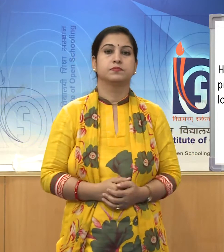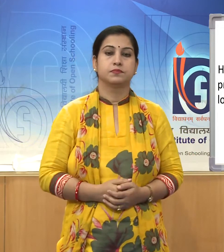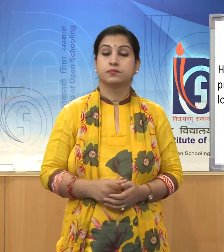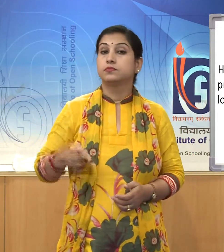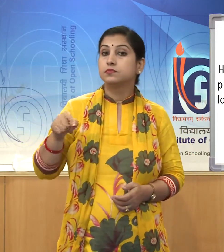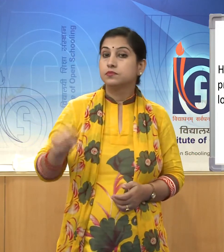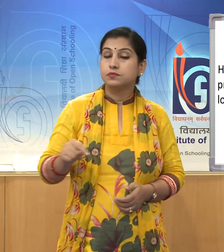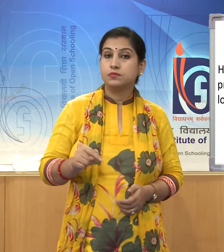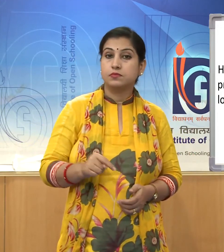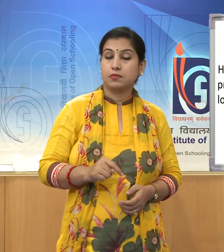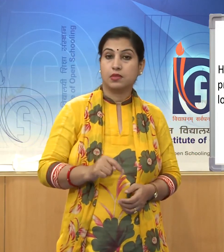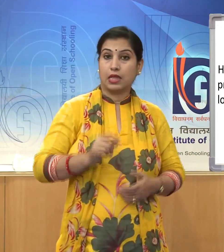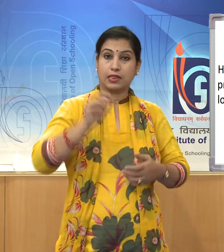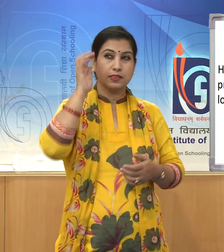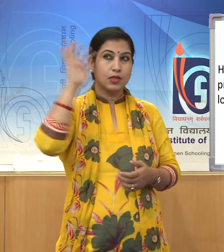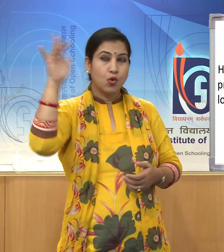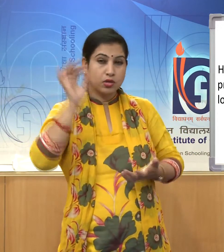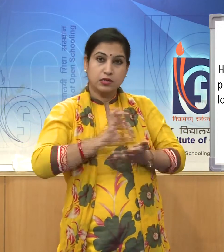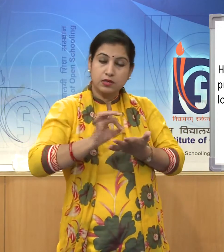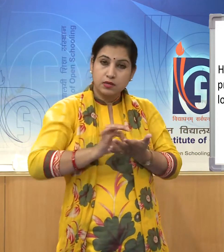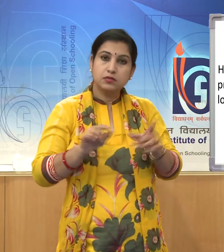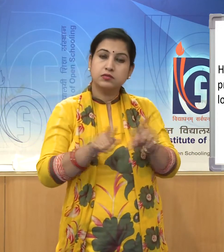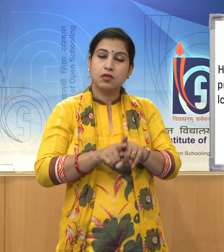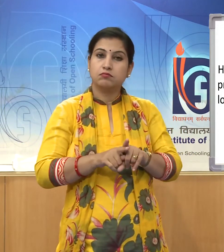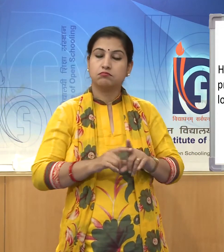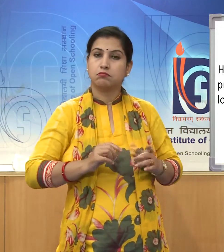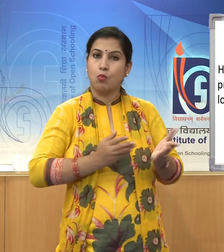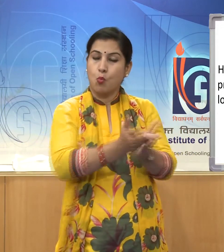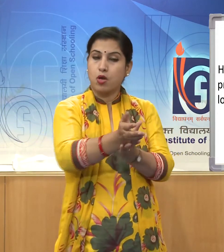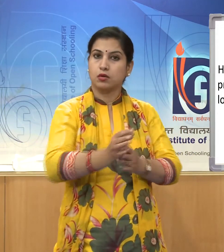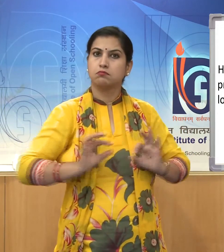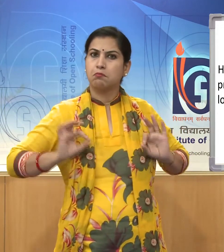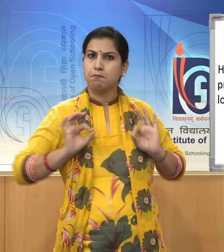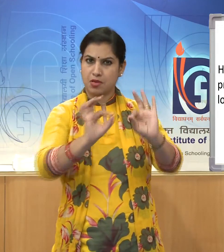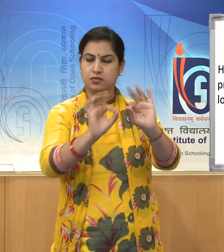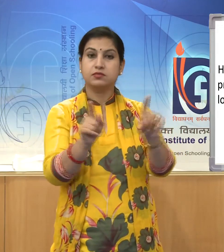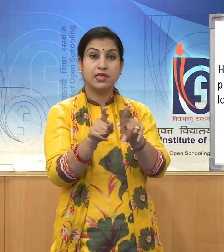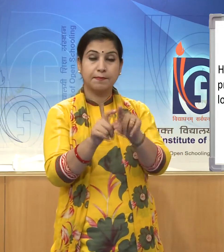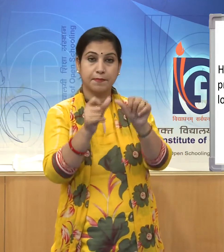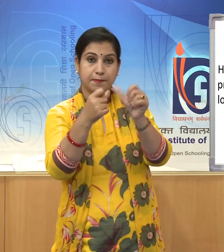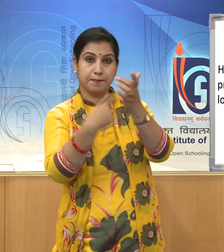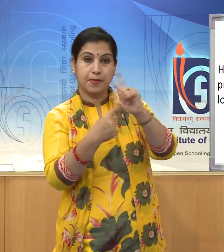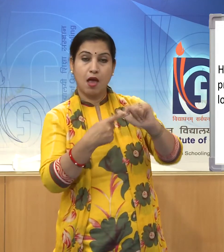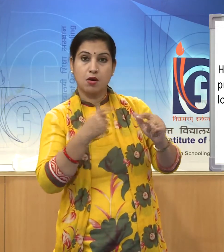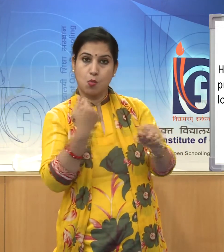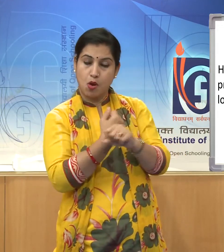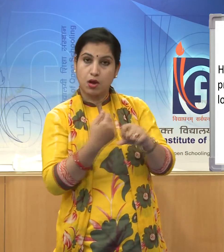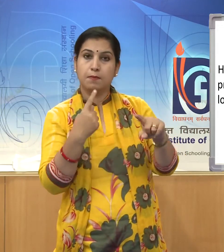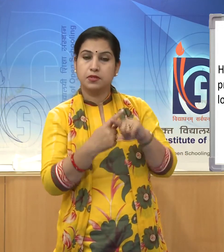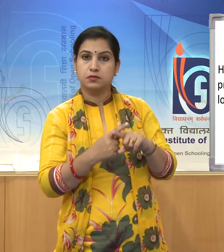His eccentric theatrical manner was as prominent as his artwork and